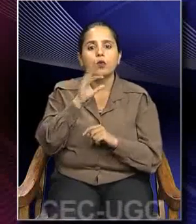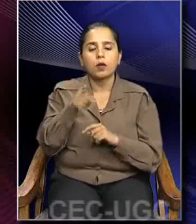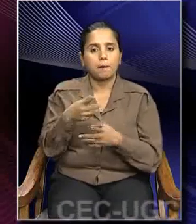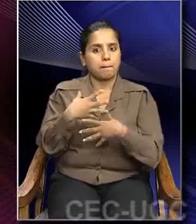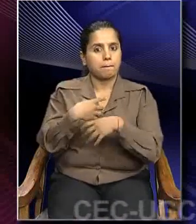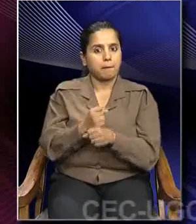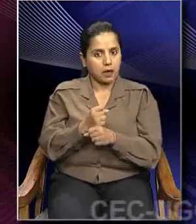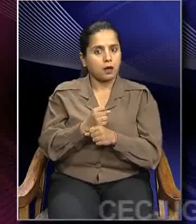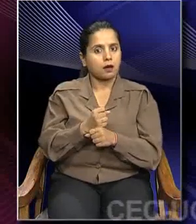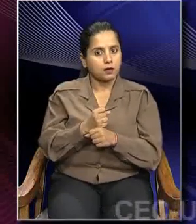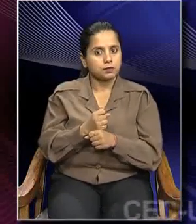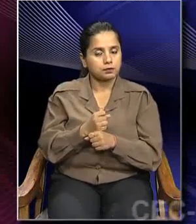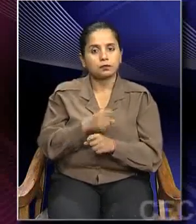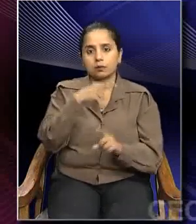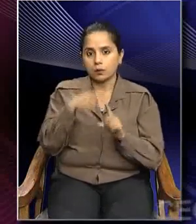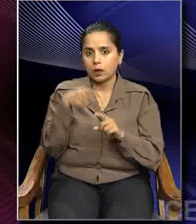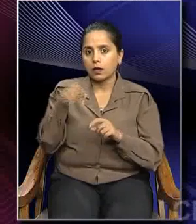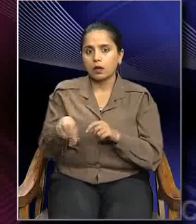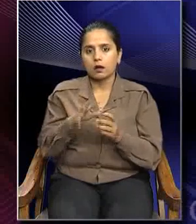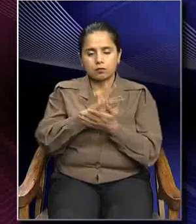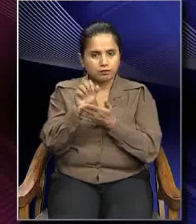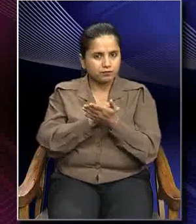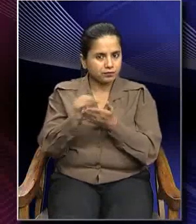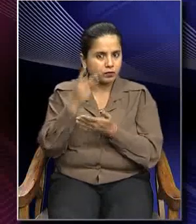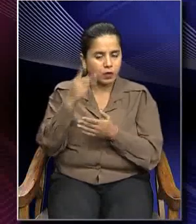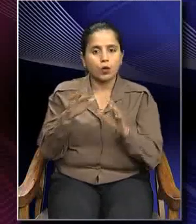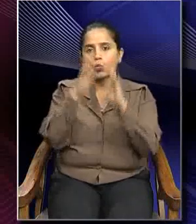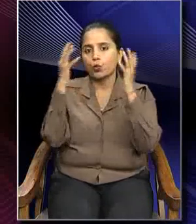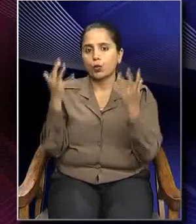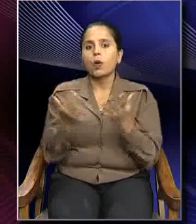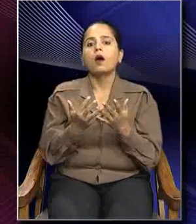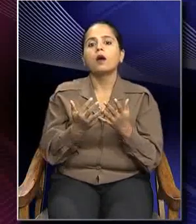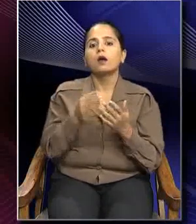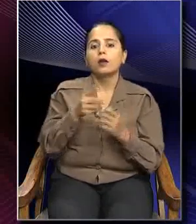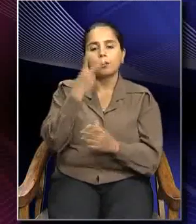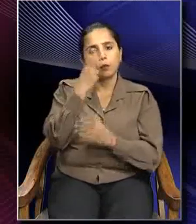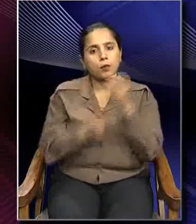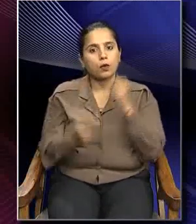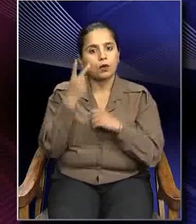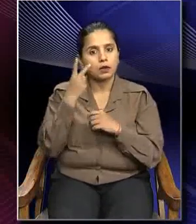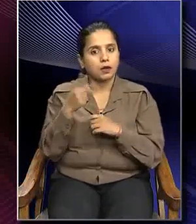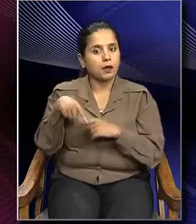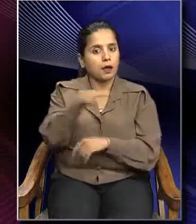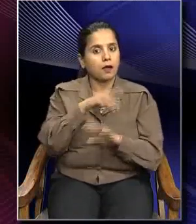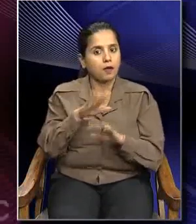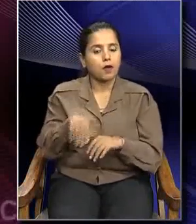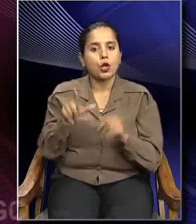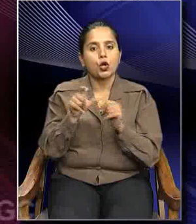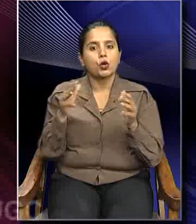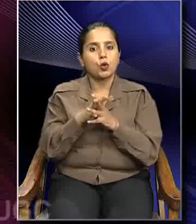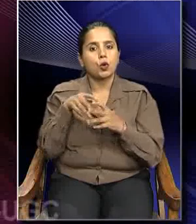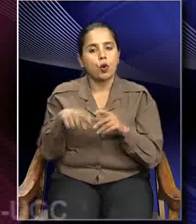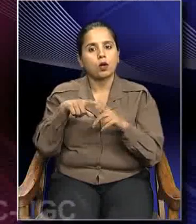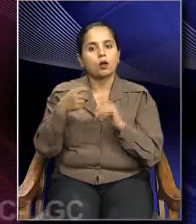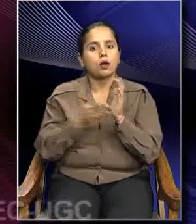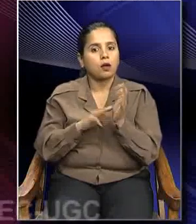creation and even the destruction of the world, both of them are based on the law of karma